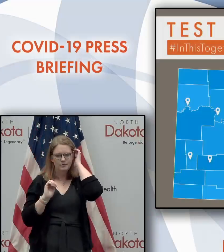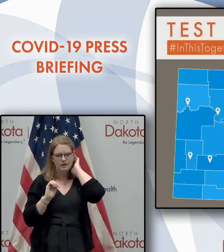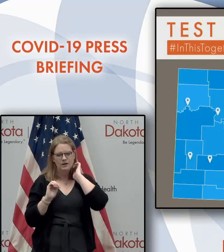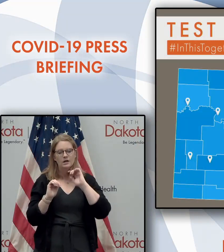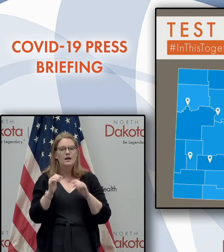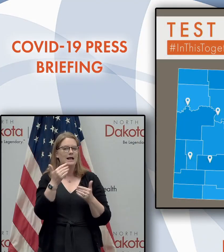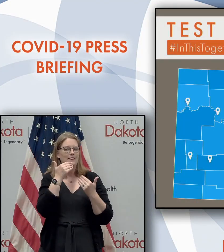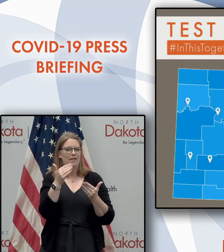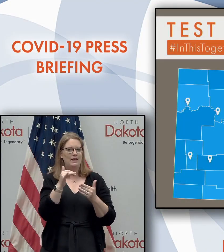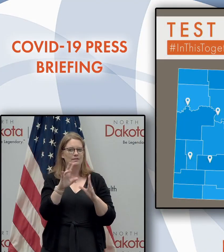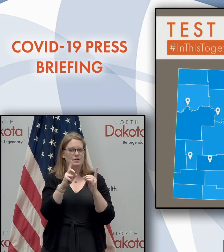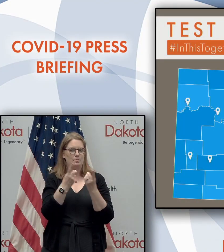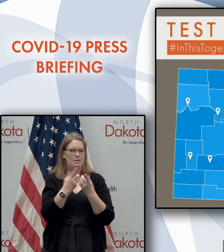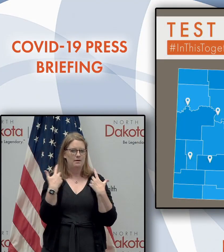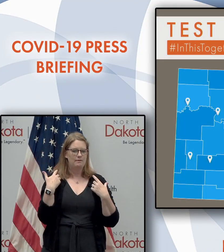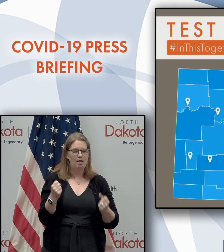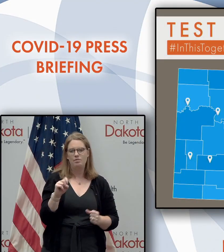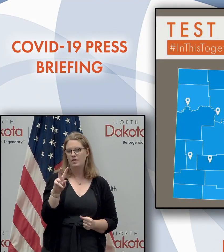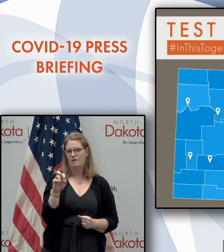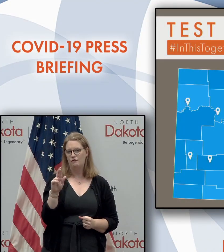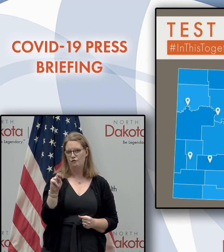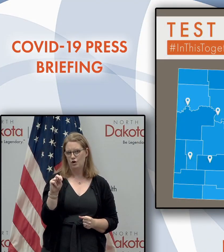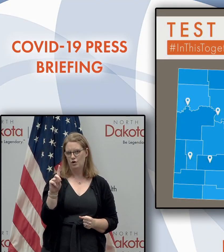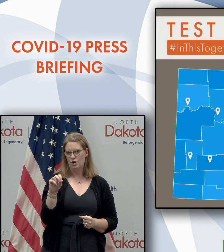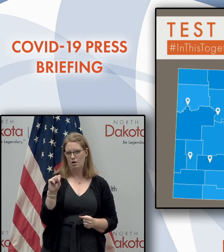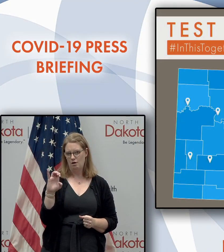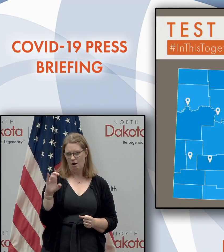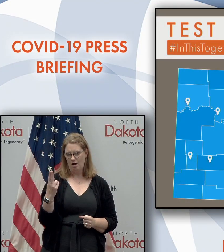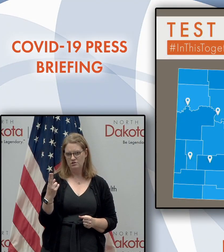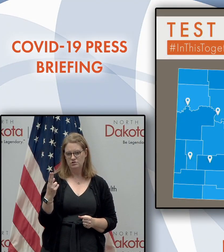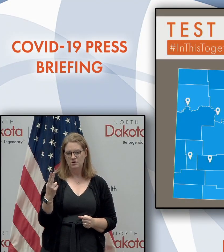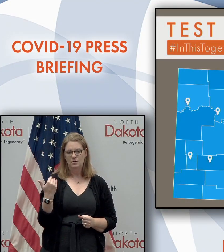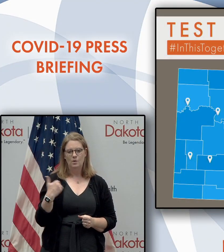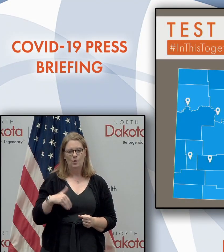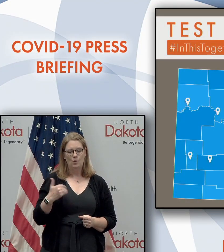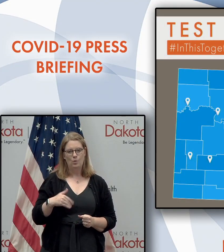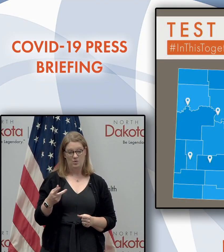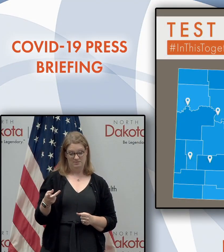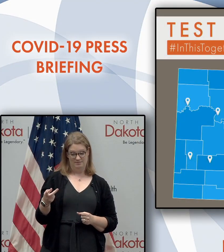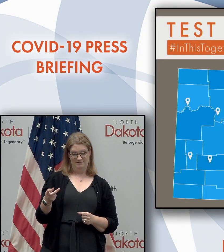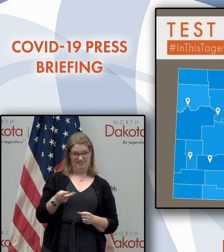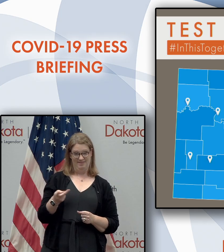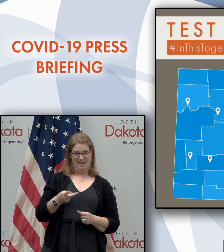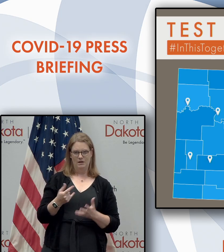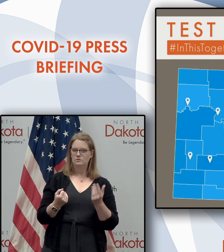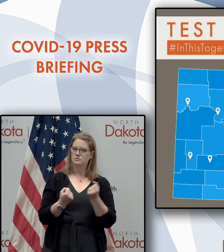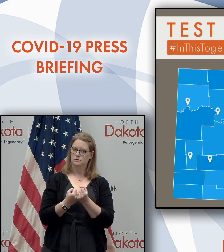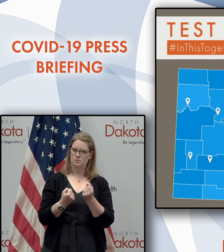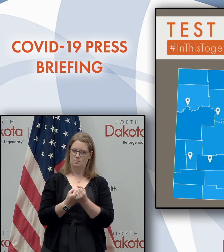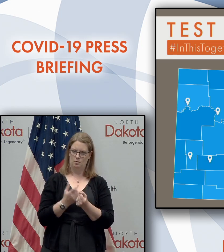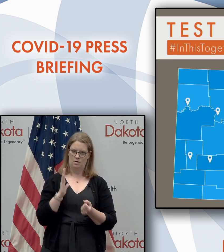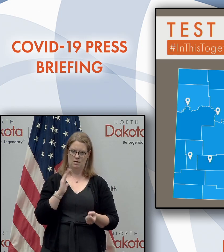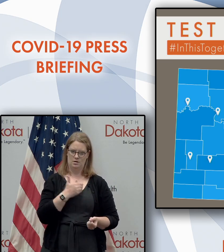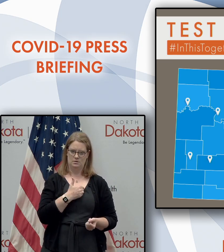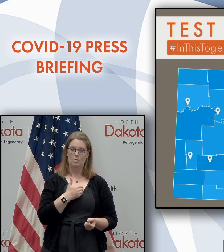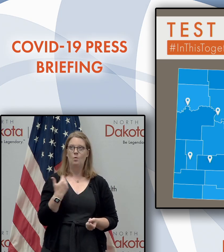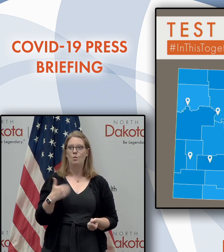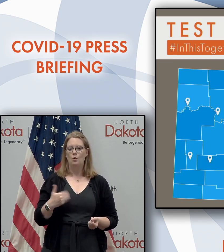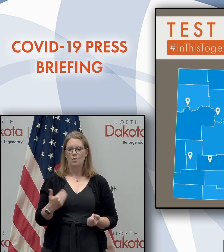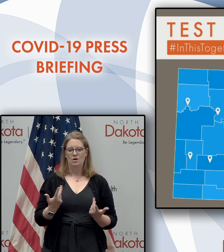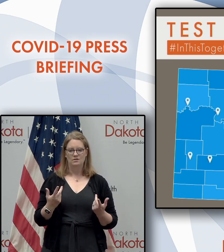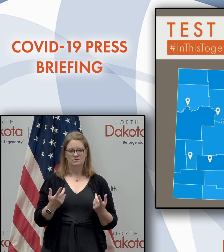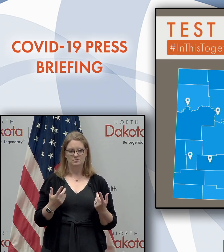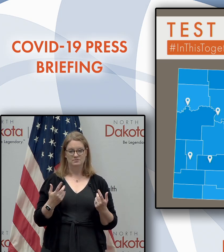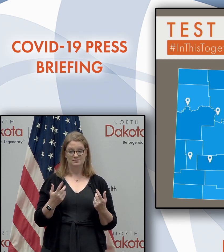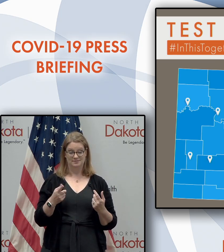Health and Vern Dosh, that they are supporting us in just wonderful ways, and you'll see on the chart there, all the